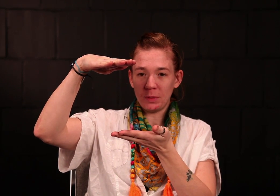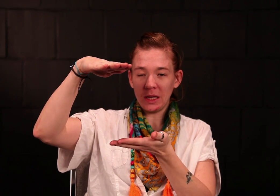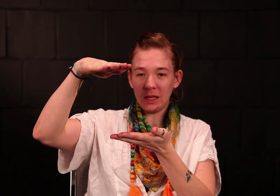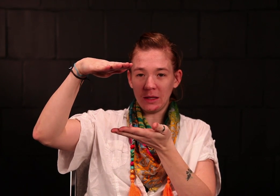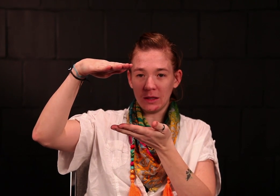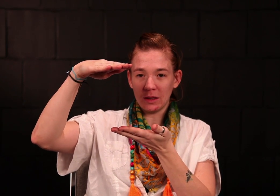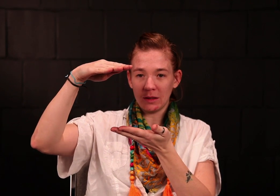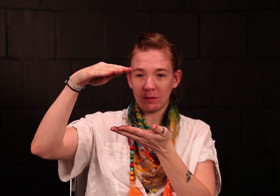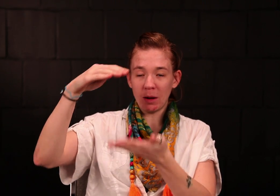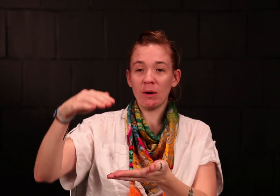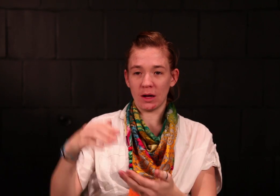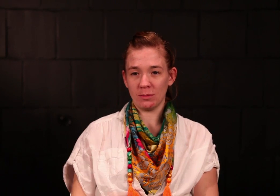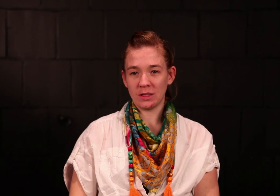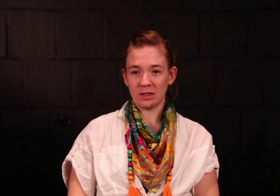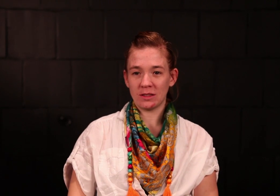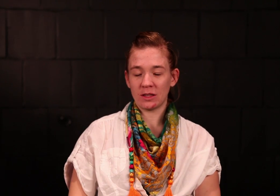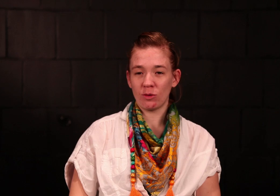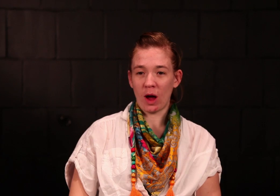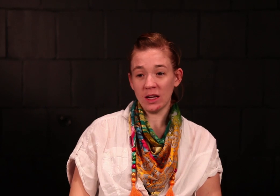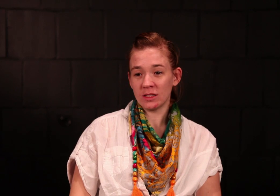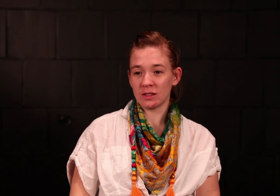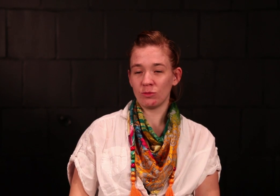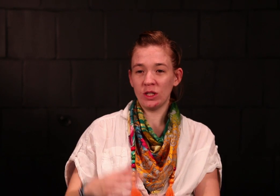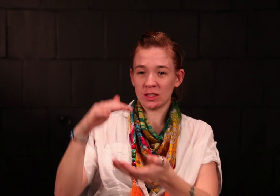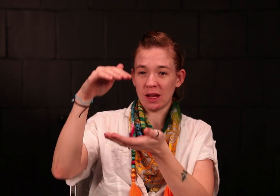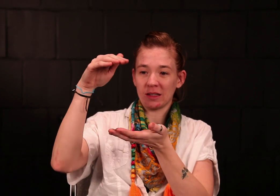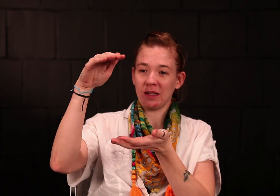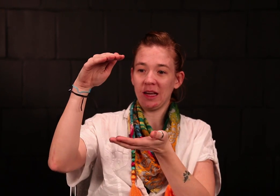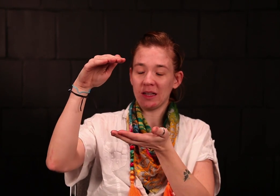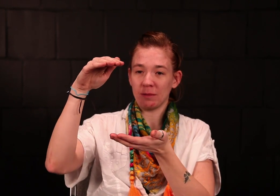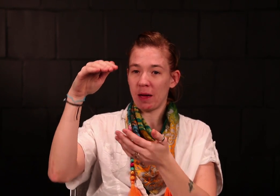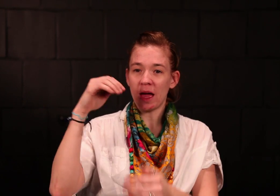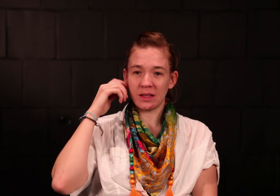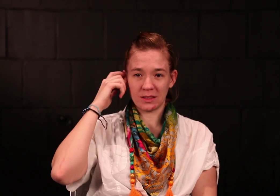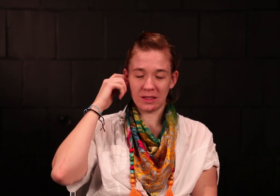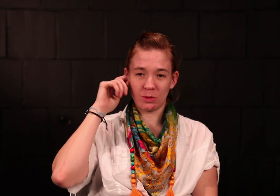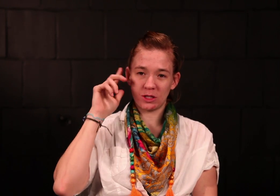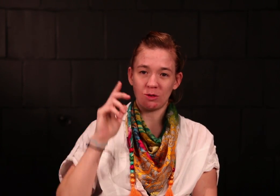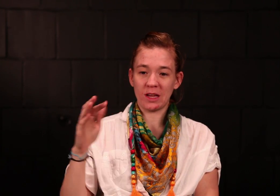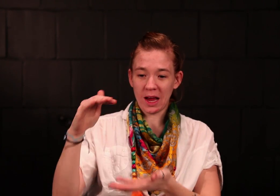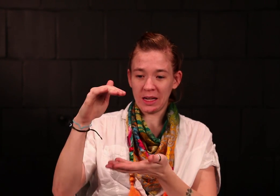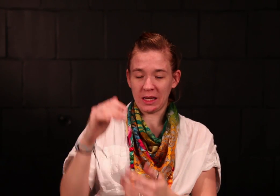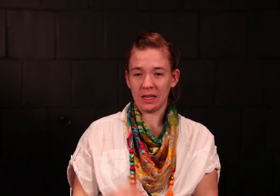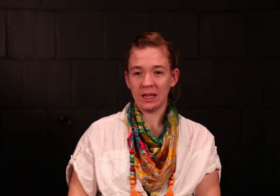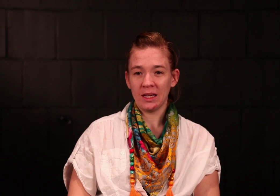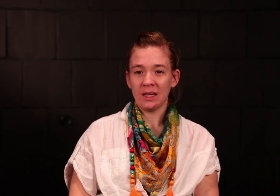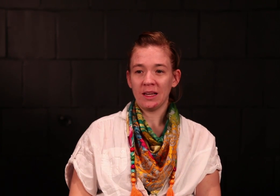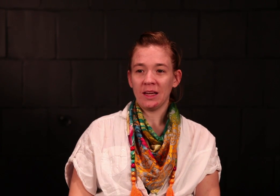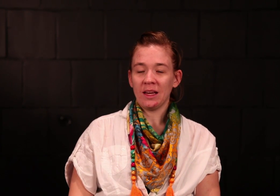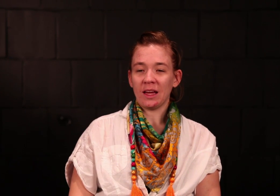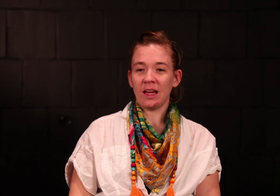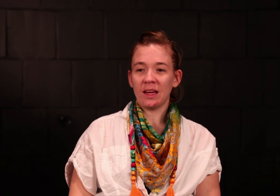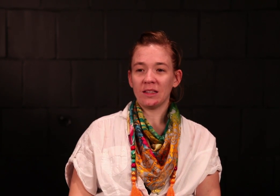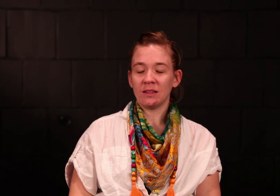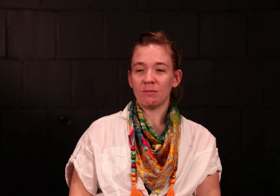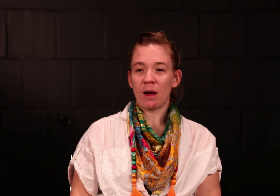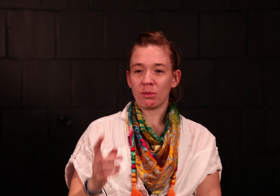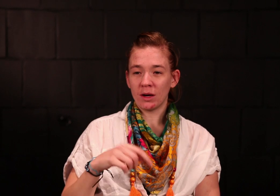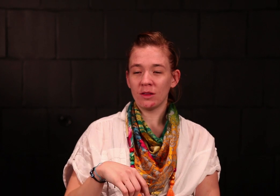penny bubble gums. So we just liked to collect the bags because they were so tiny. And my brother